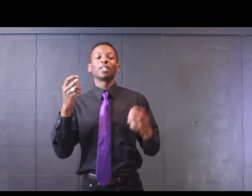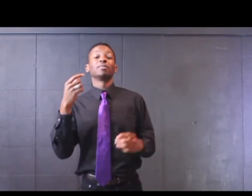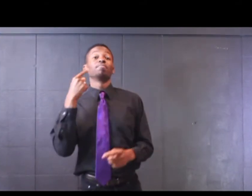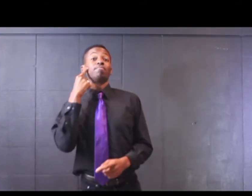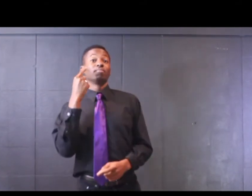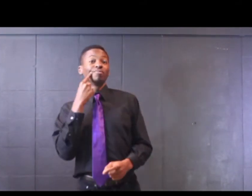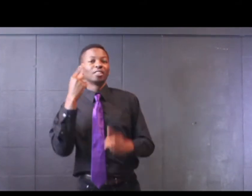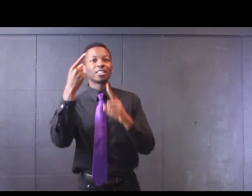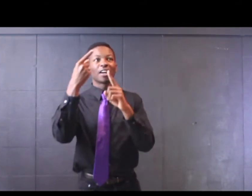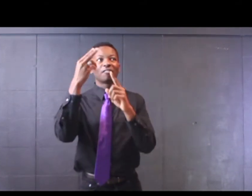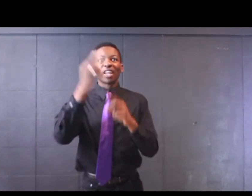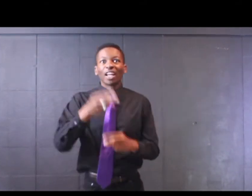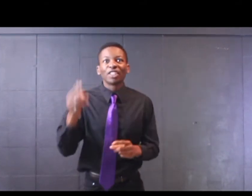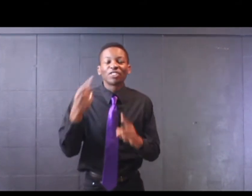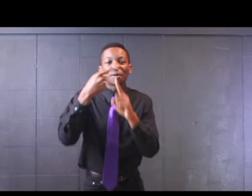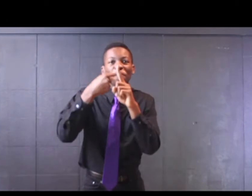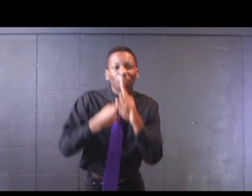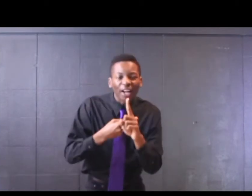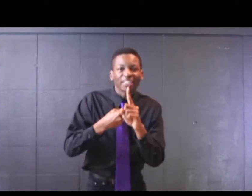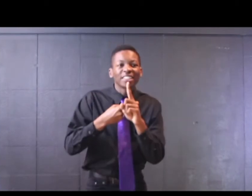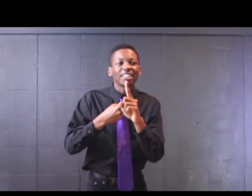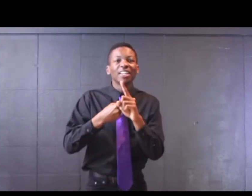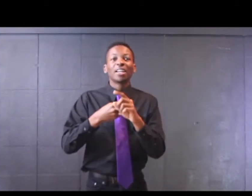today we're going to be celebrating Deaf History Month.